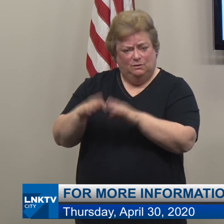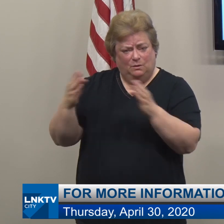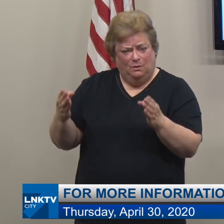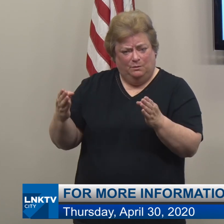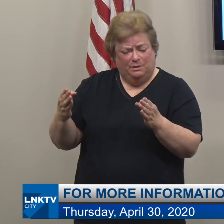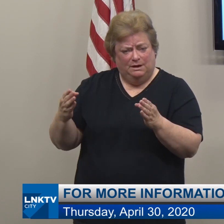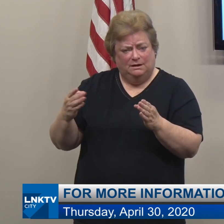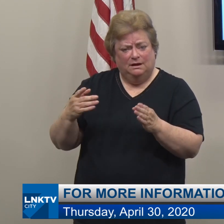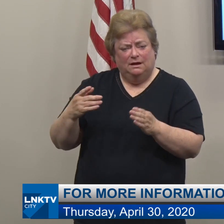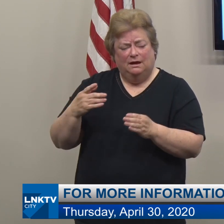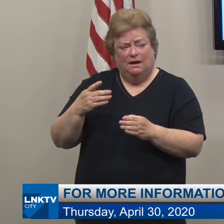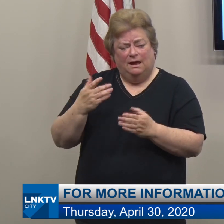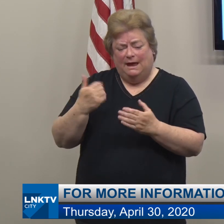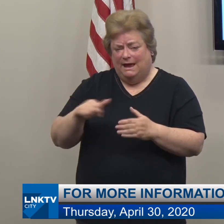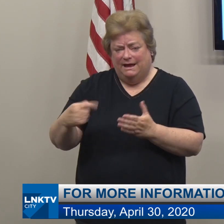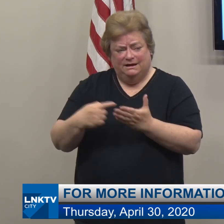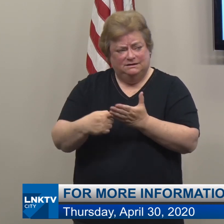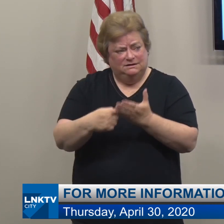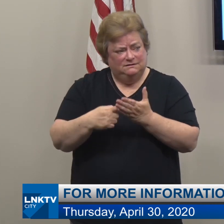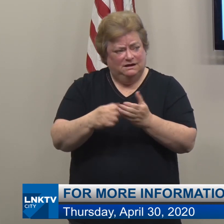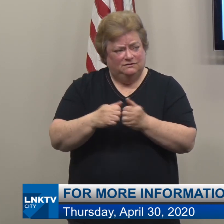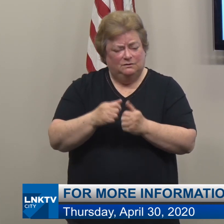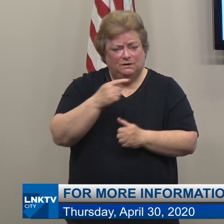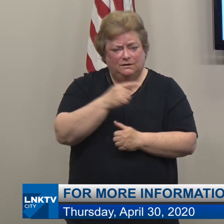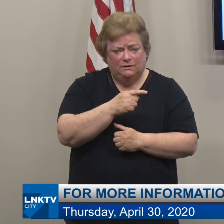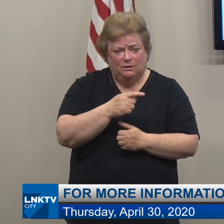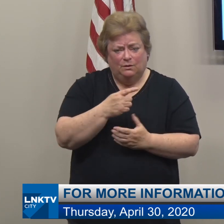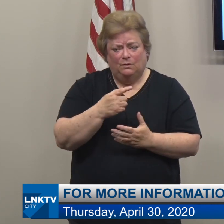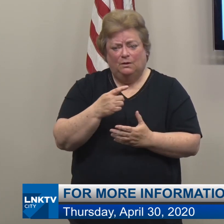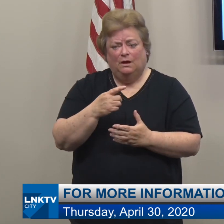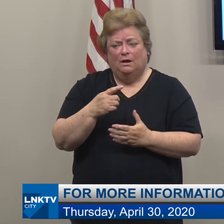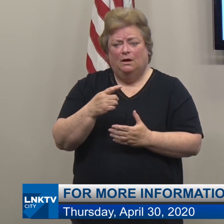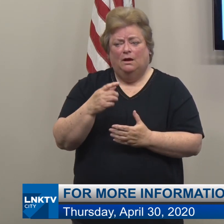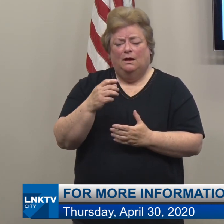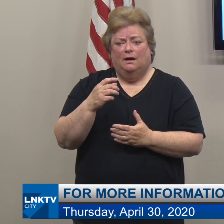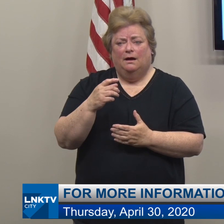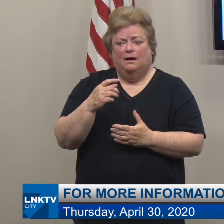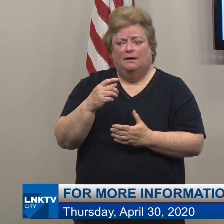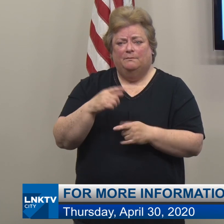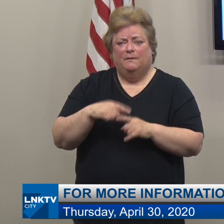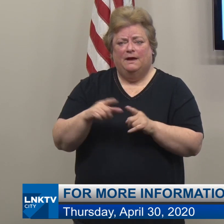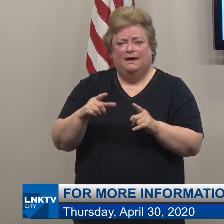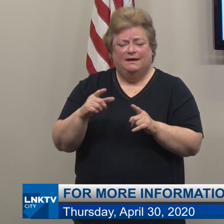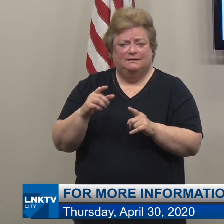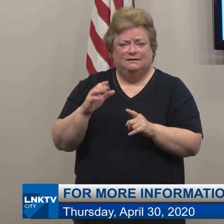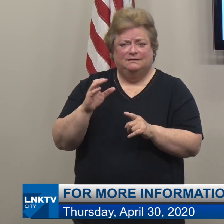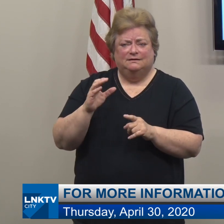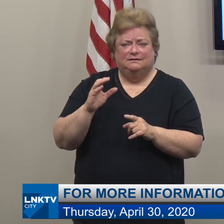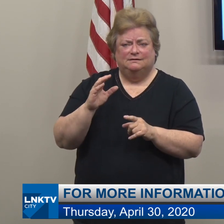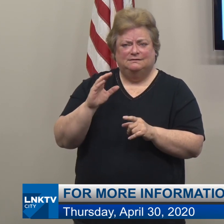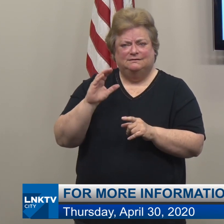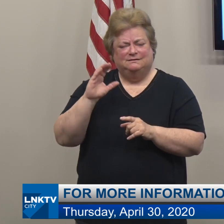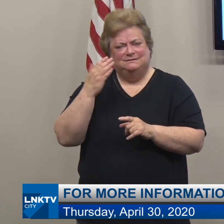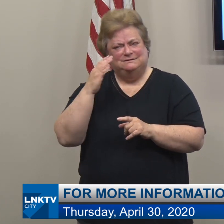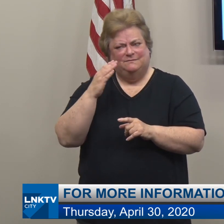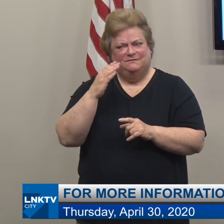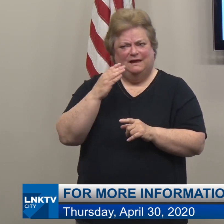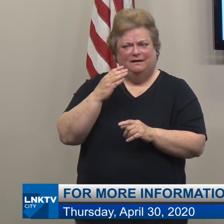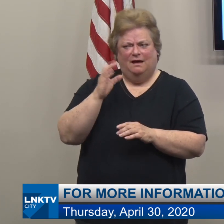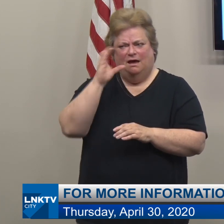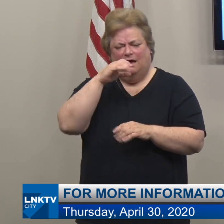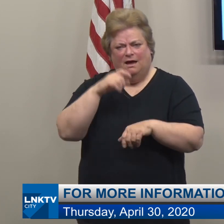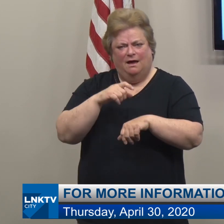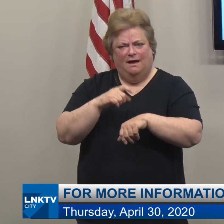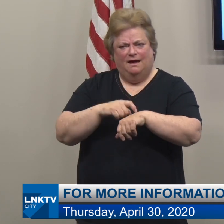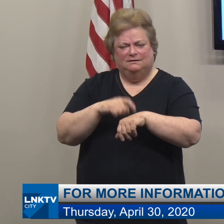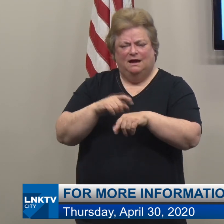if they had any discussions with you. I know you never forced them to close, but it seems an odd time to reopen as cases are